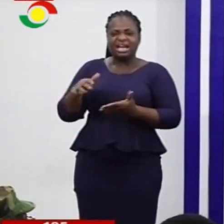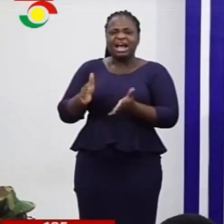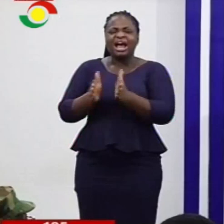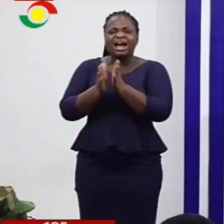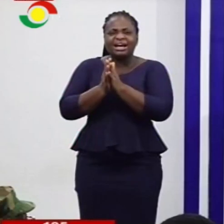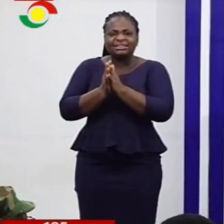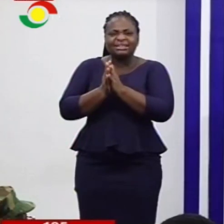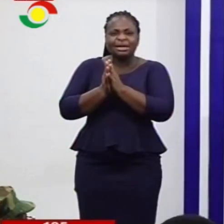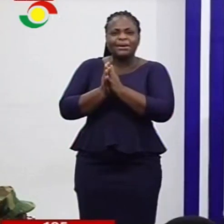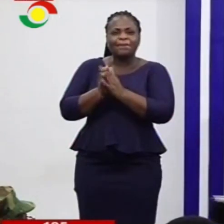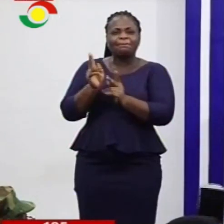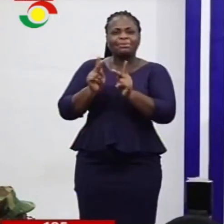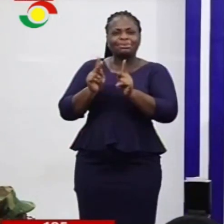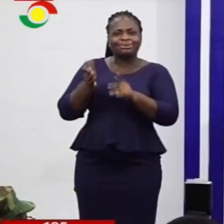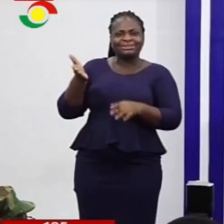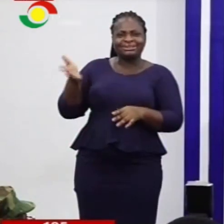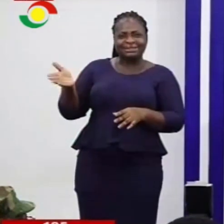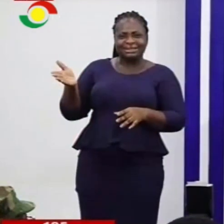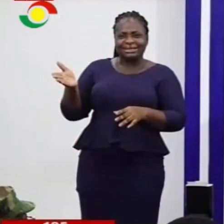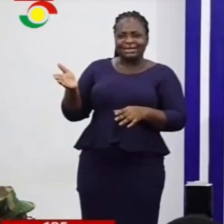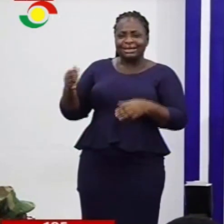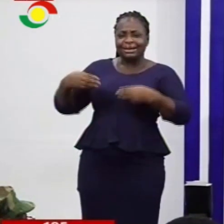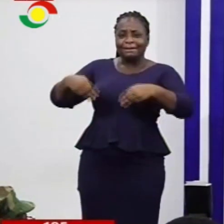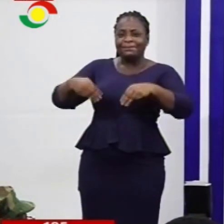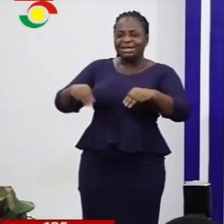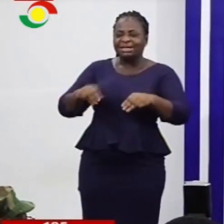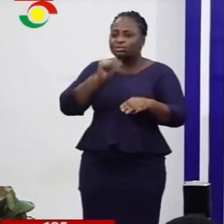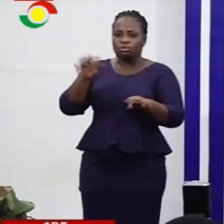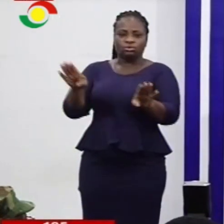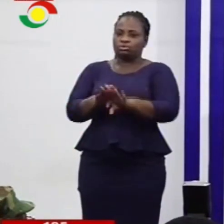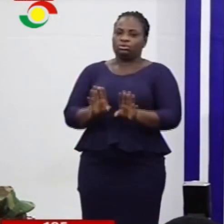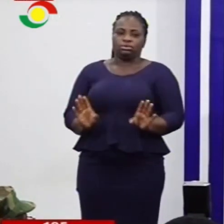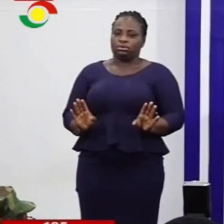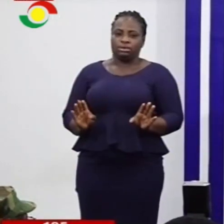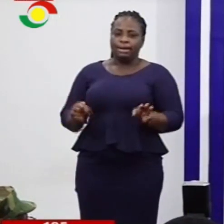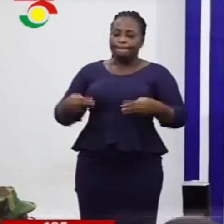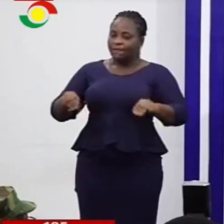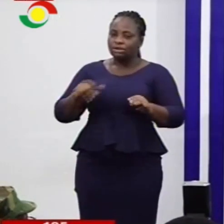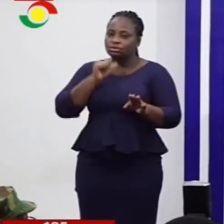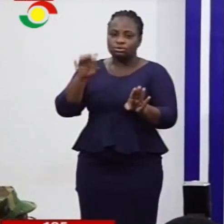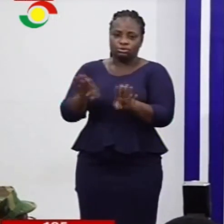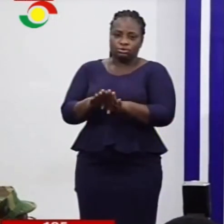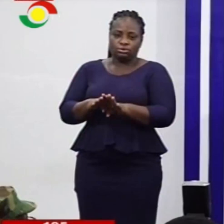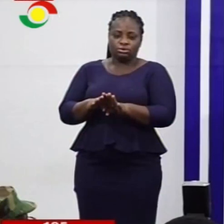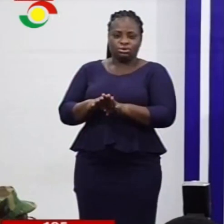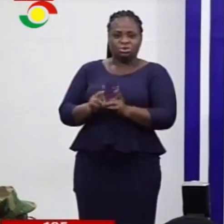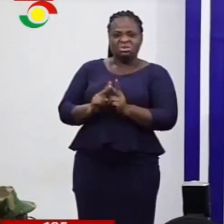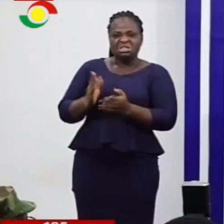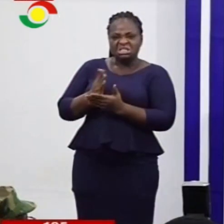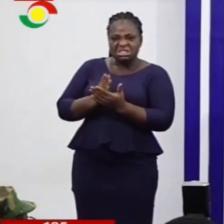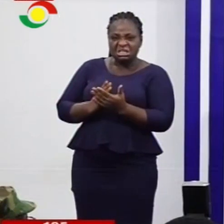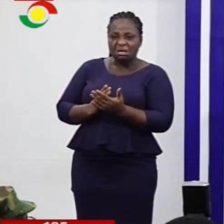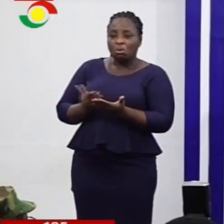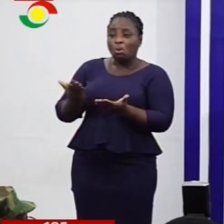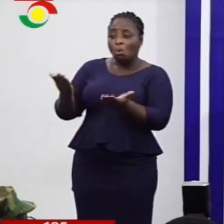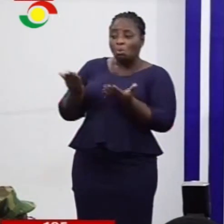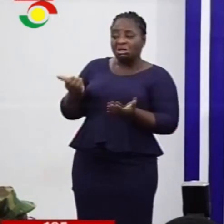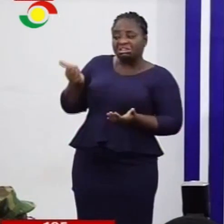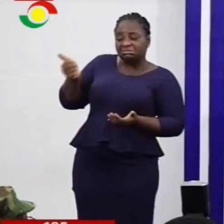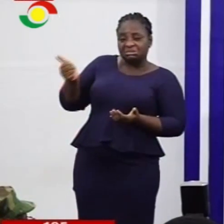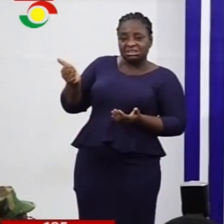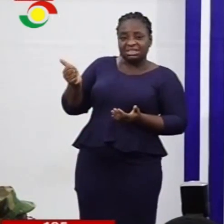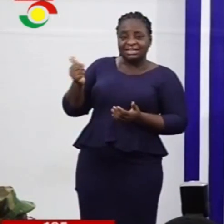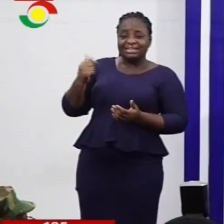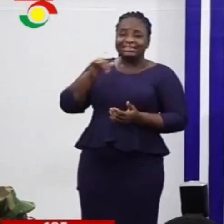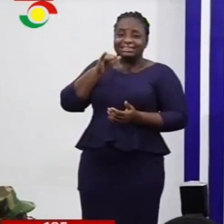now, Ebin Waha, young markets won't tomb, markets in Webway, Intinobu or how better than Nankasa and answer a cook